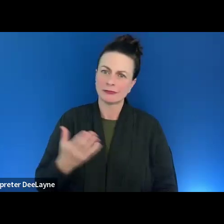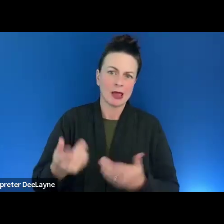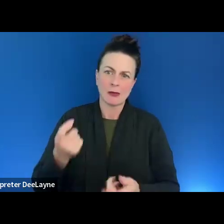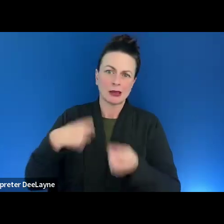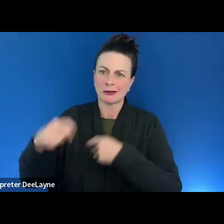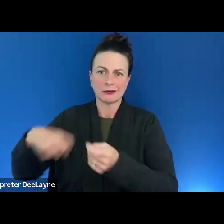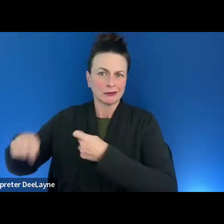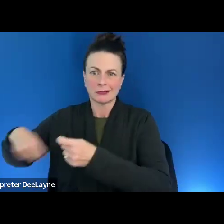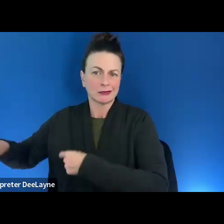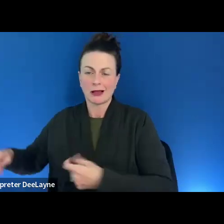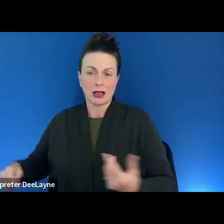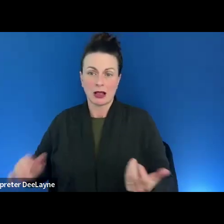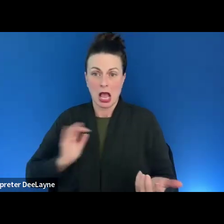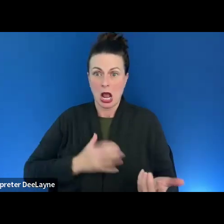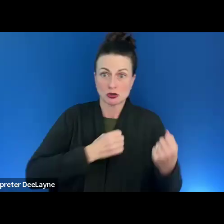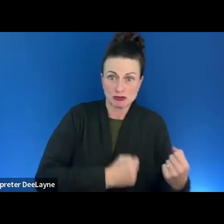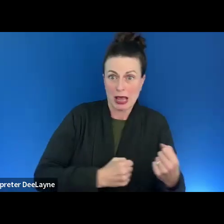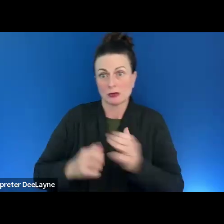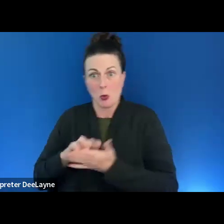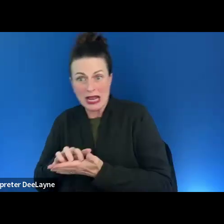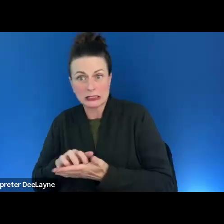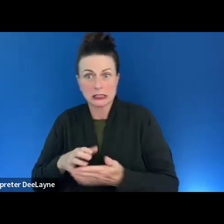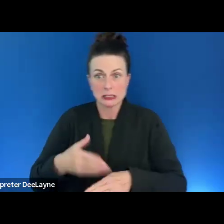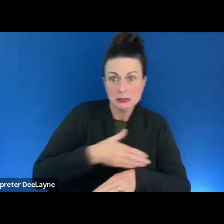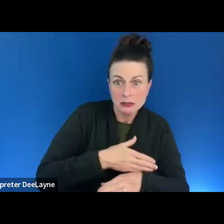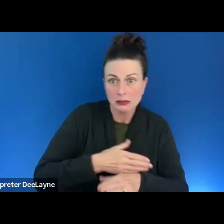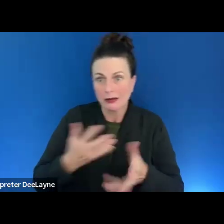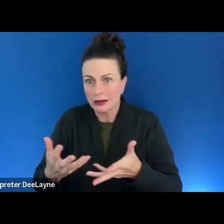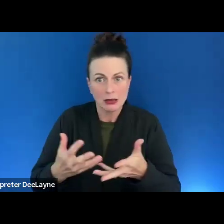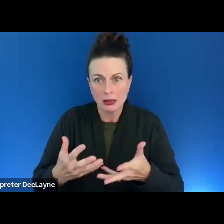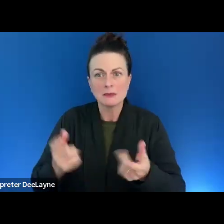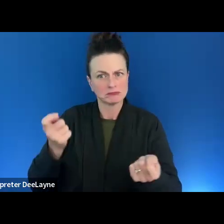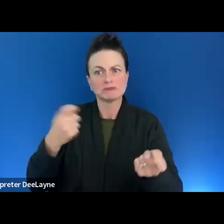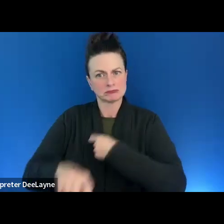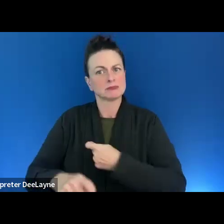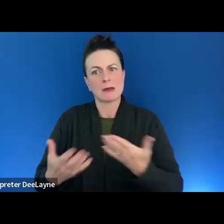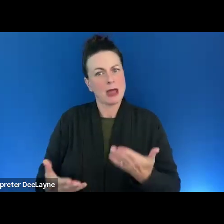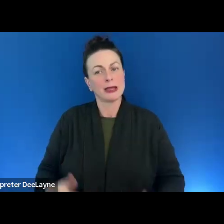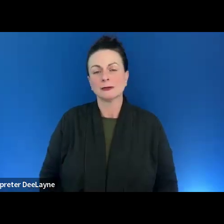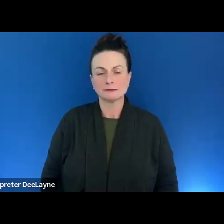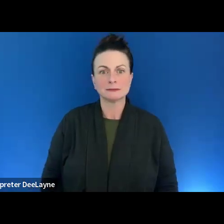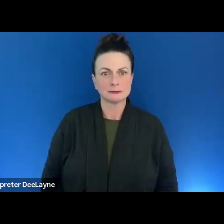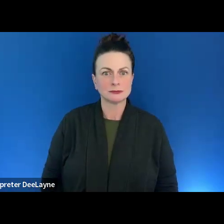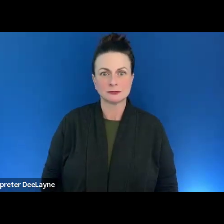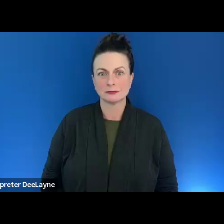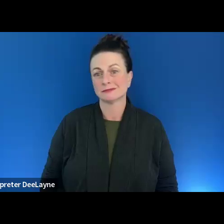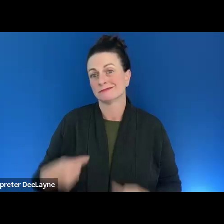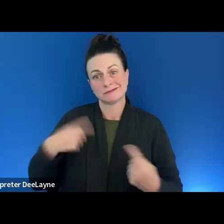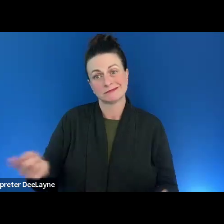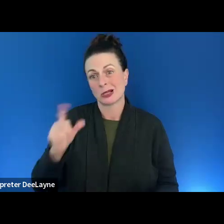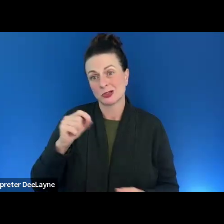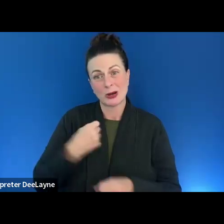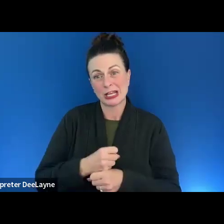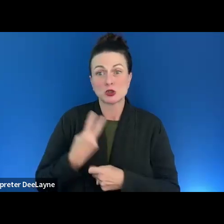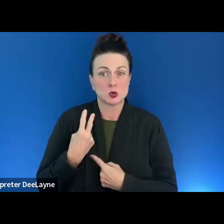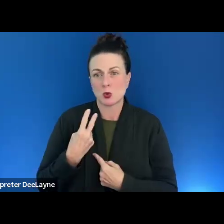all our individual strengths, weaknesses, based on what you need at the time, you may switch people. I've spent, again, over the past 20 years, I've